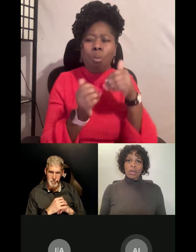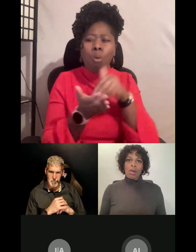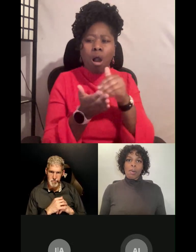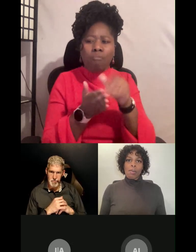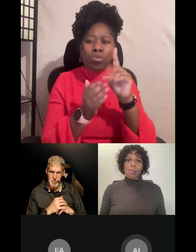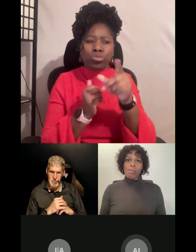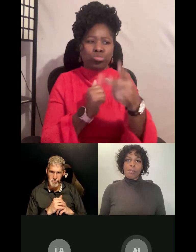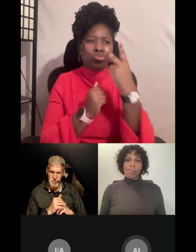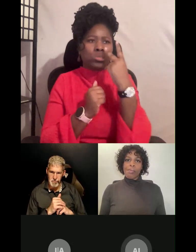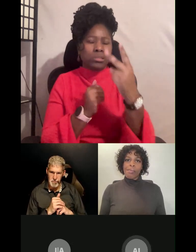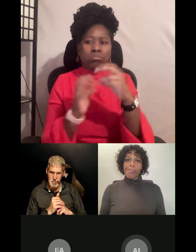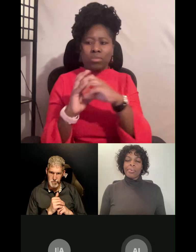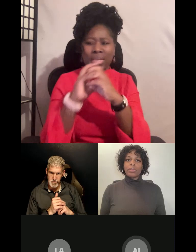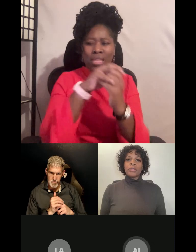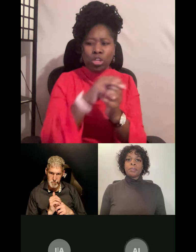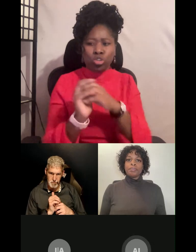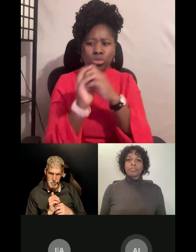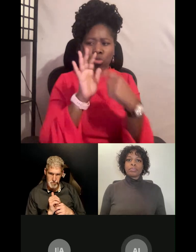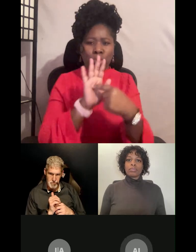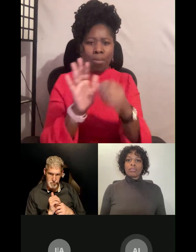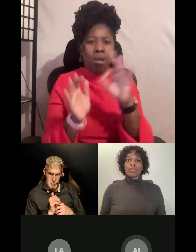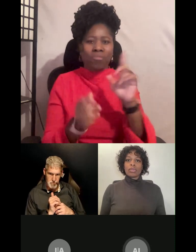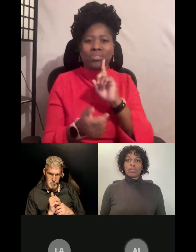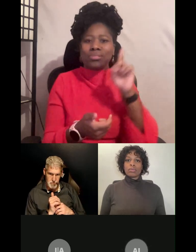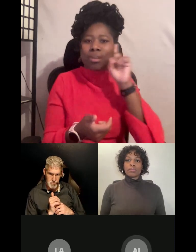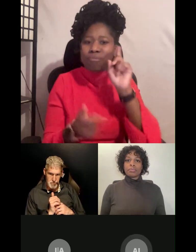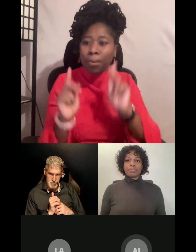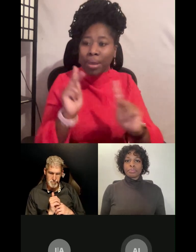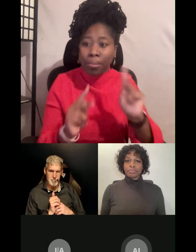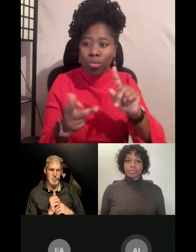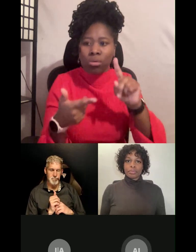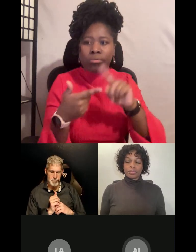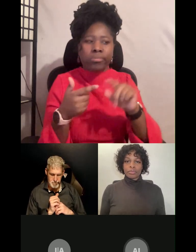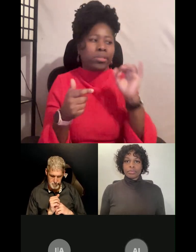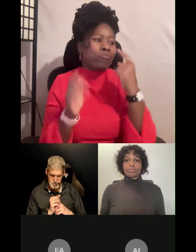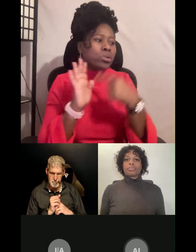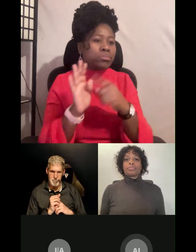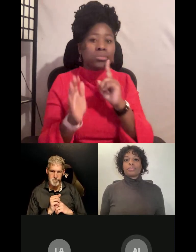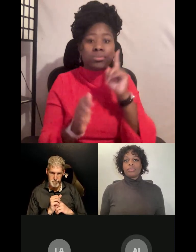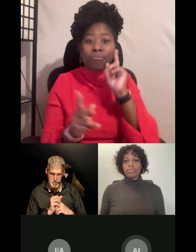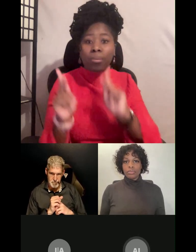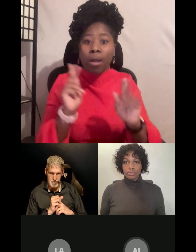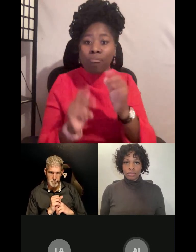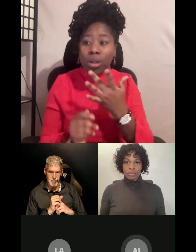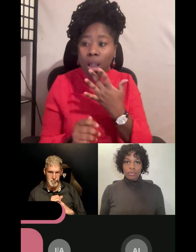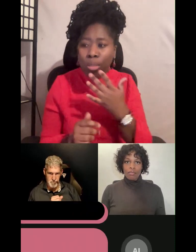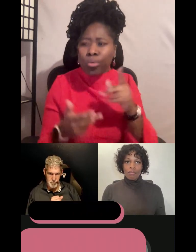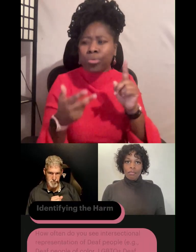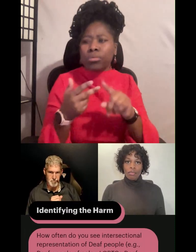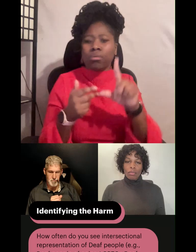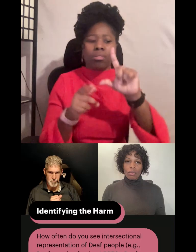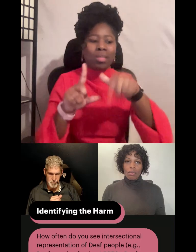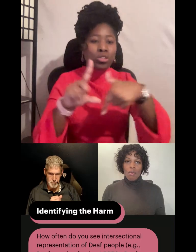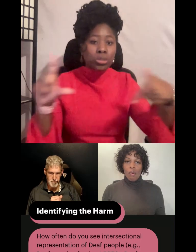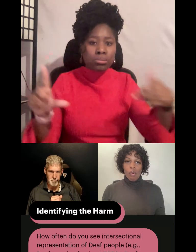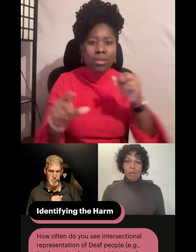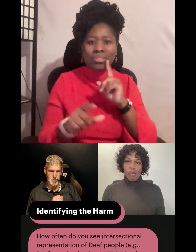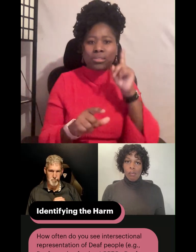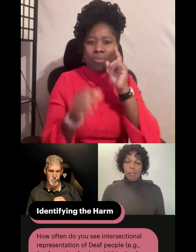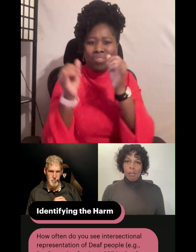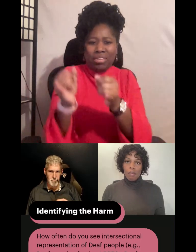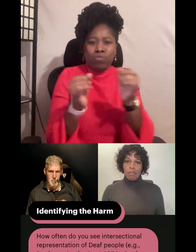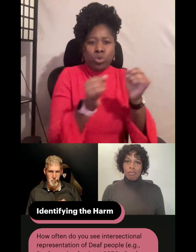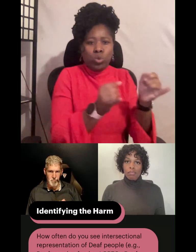I thought if you can pull up the question, how do portrayals of deaf culture